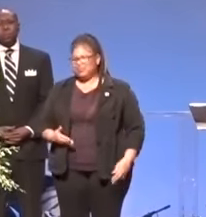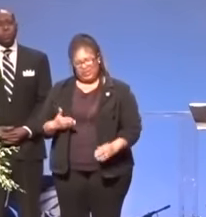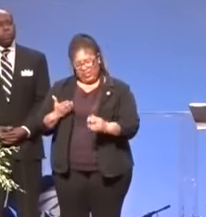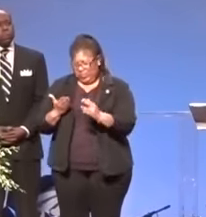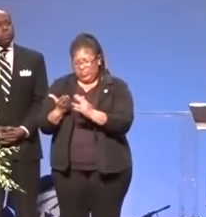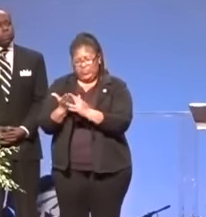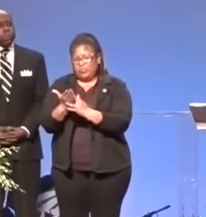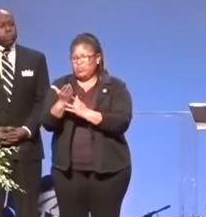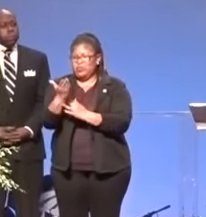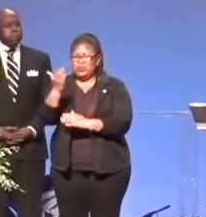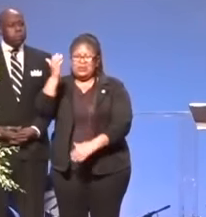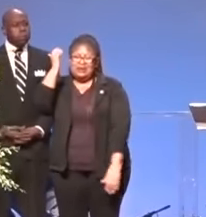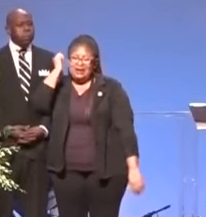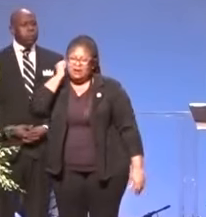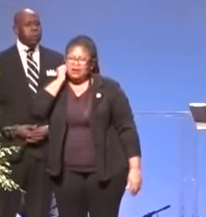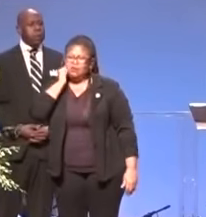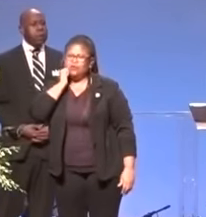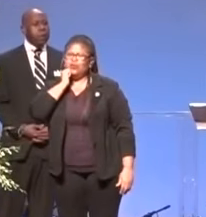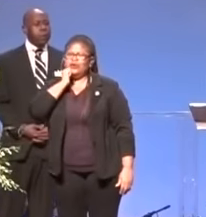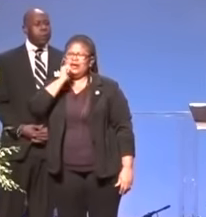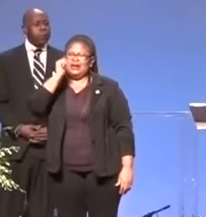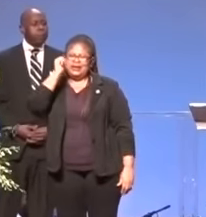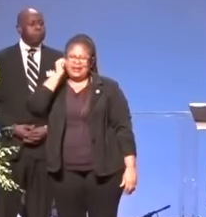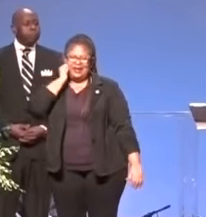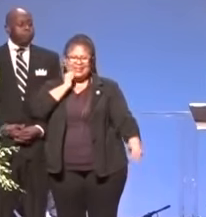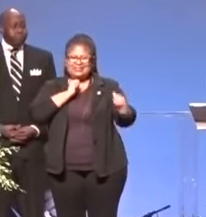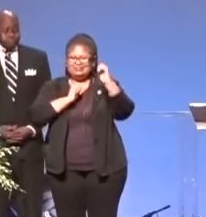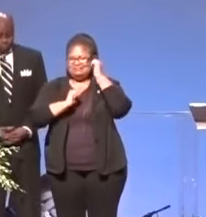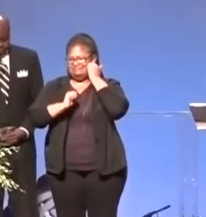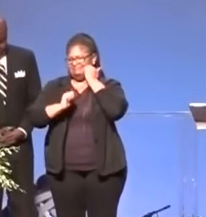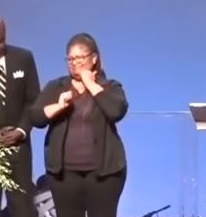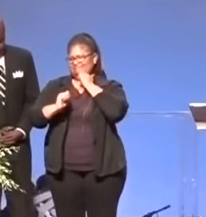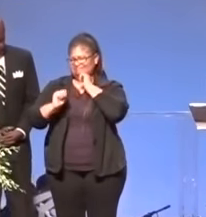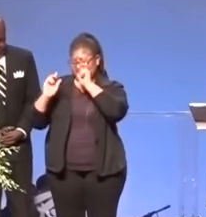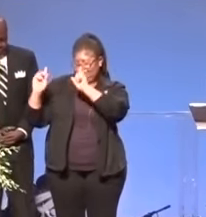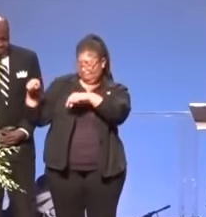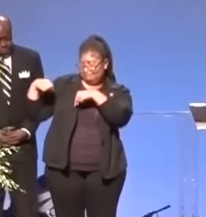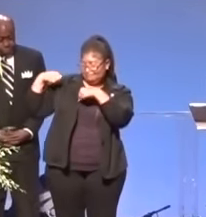through every day alone.